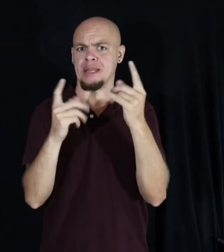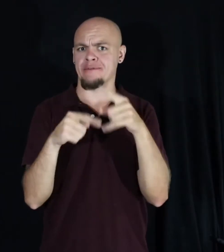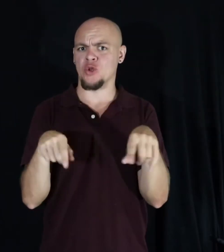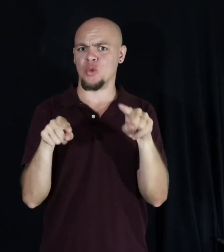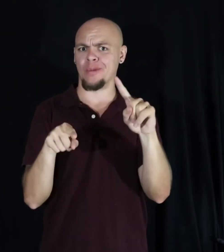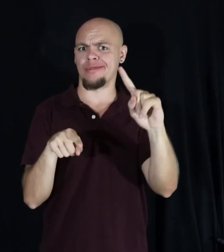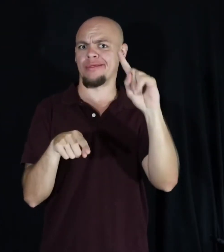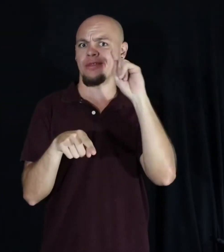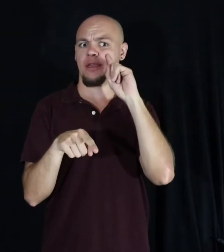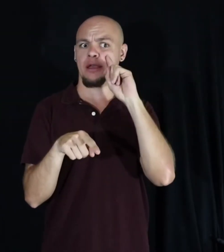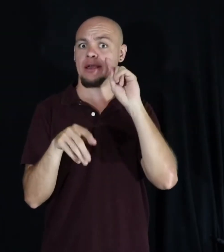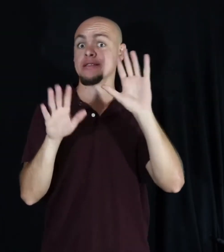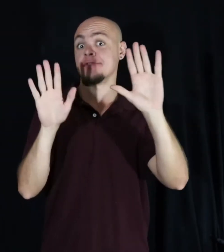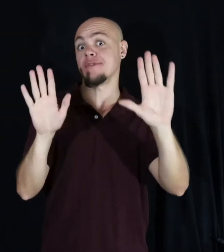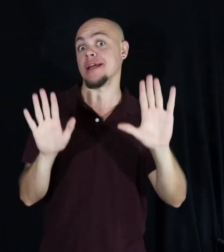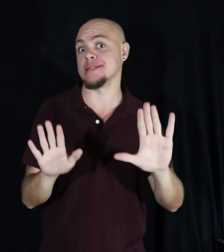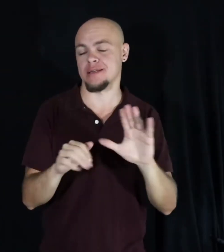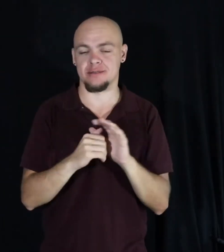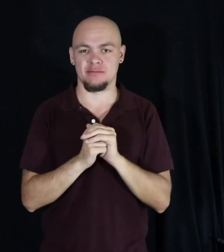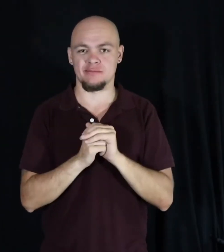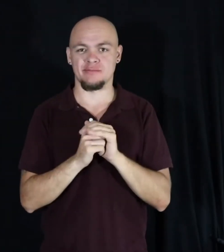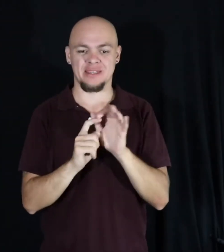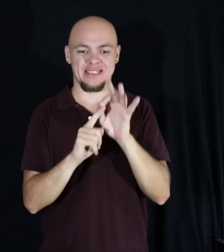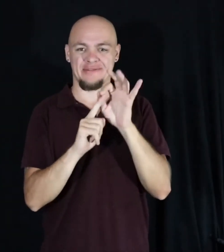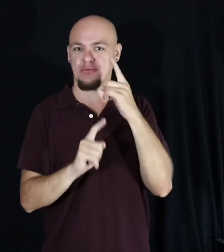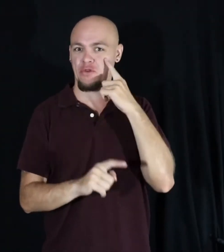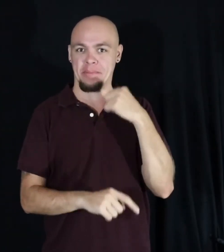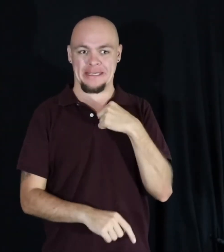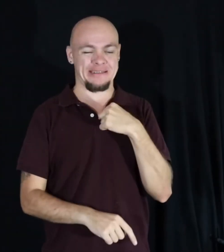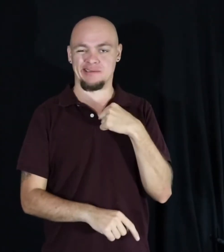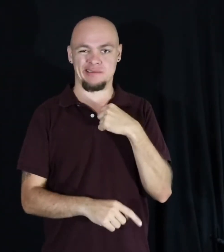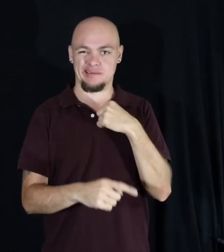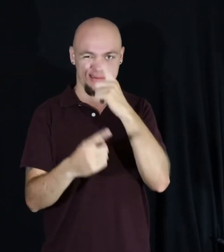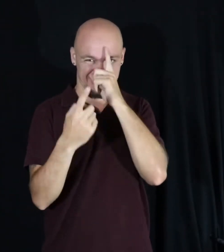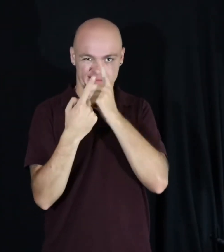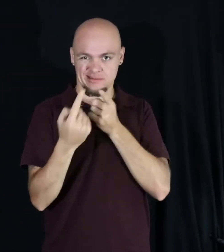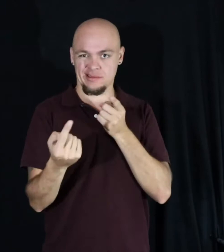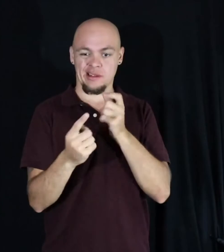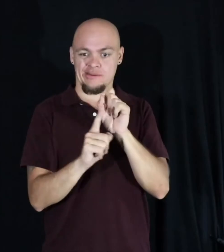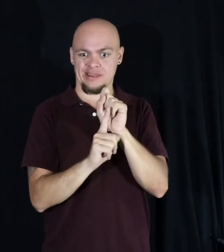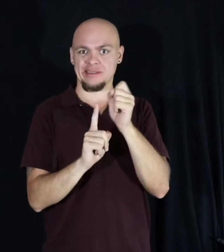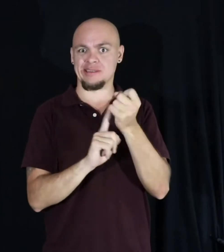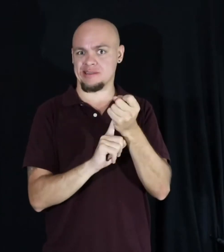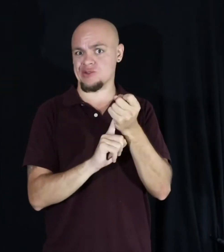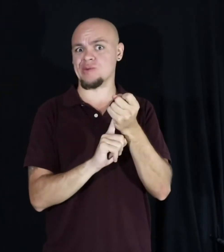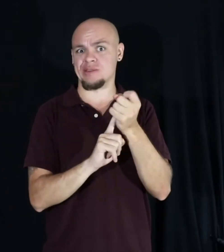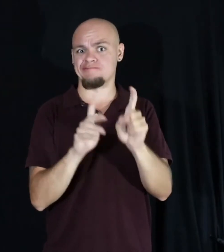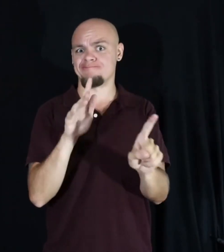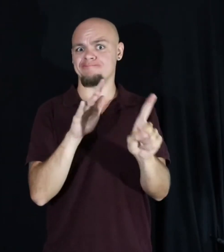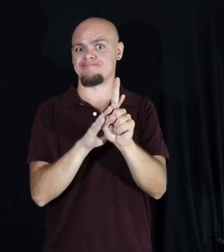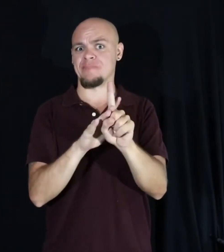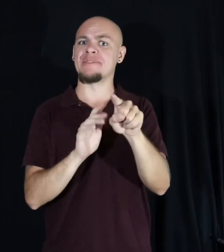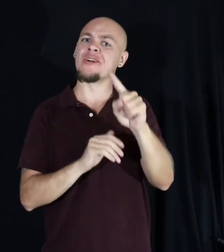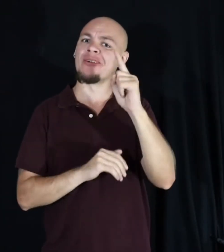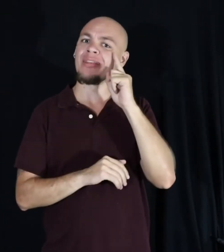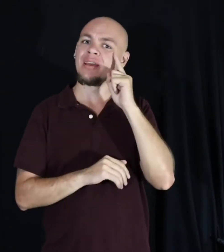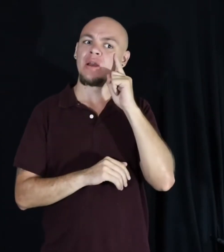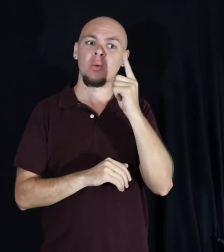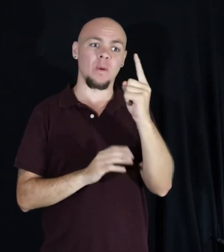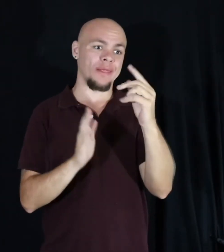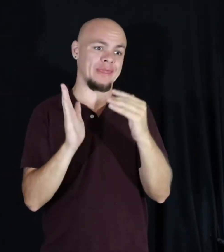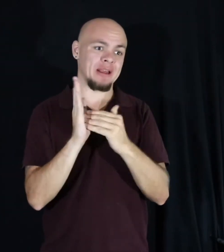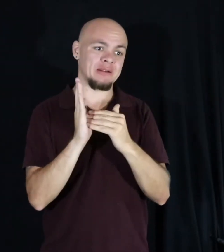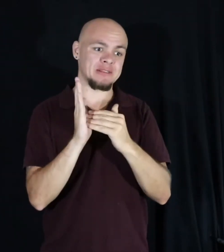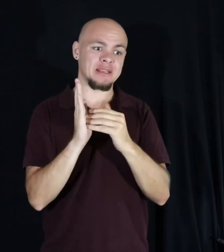this is quite fantastic. Except for me, I don't agree with this. I think we have a situation here. Because if you think about it, 1,000